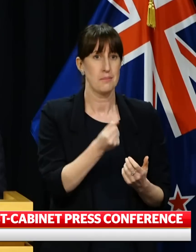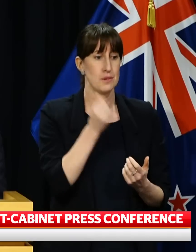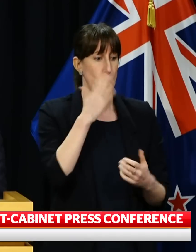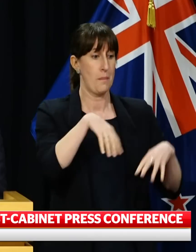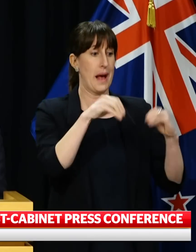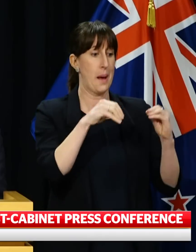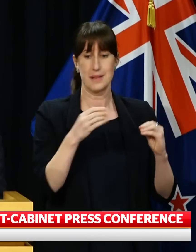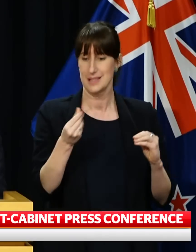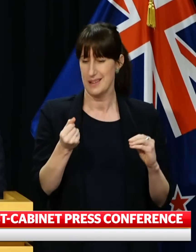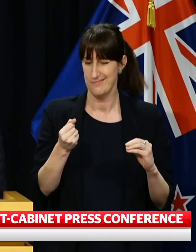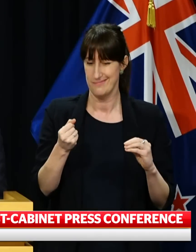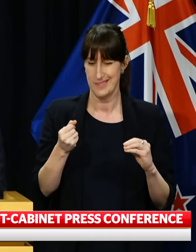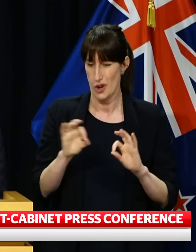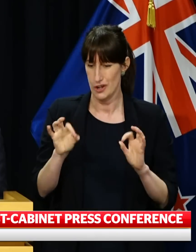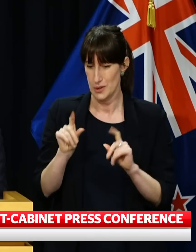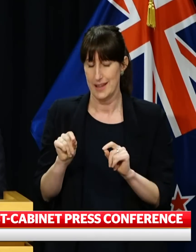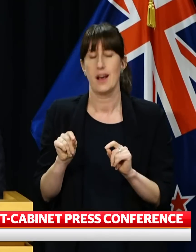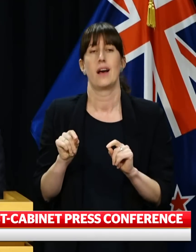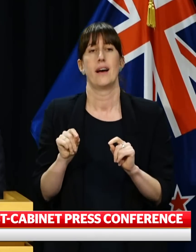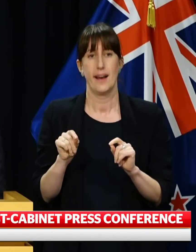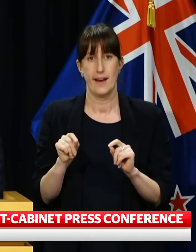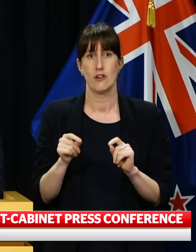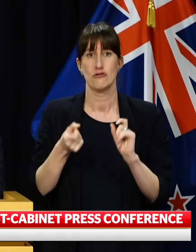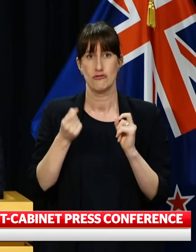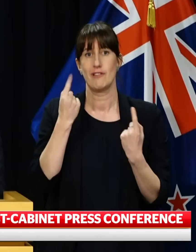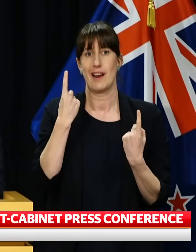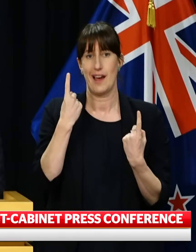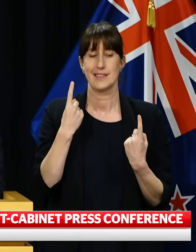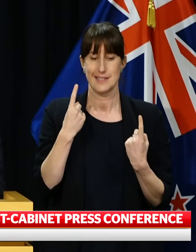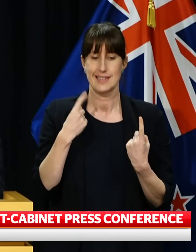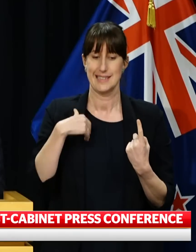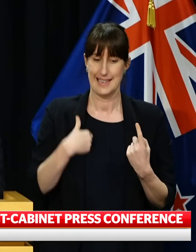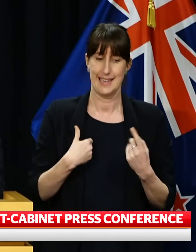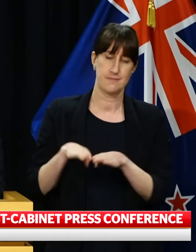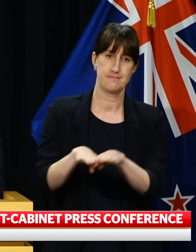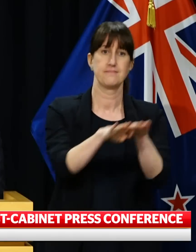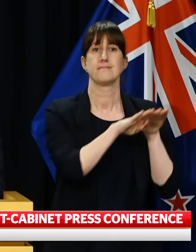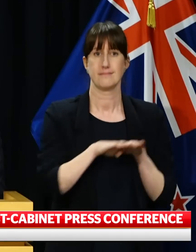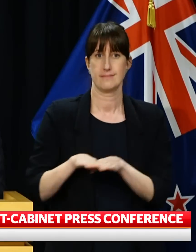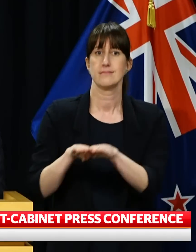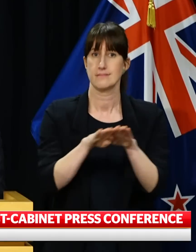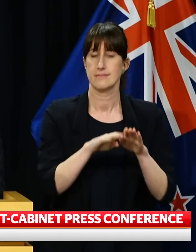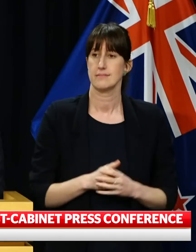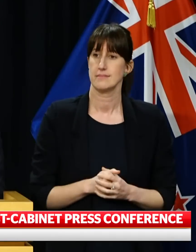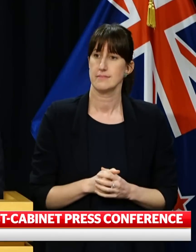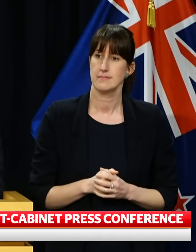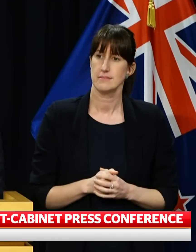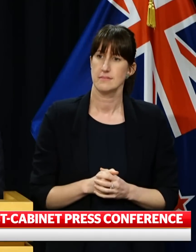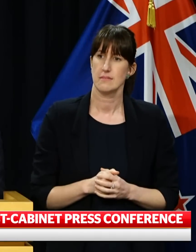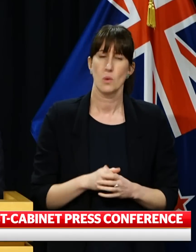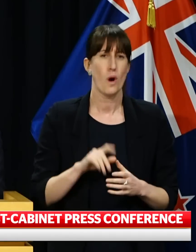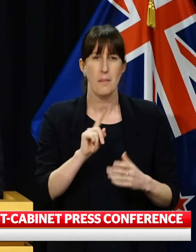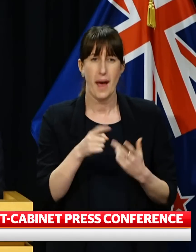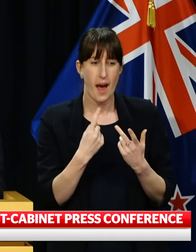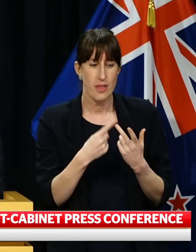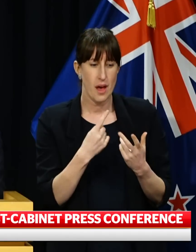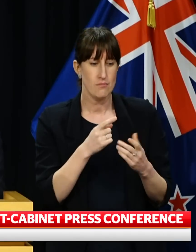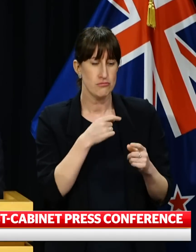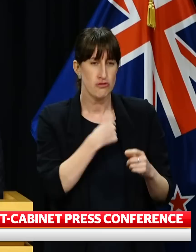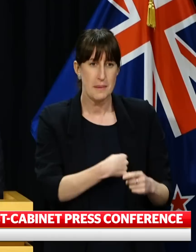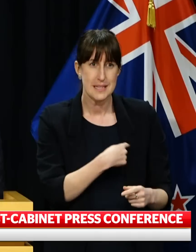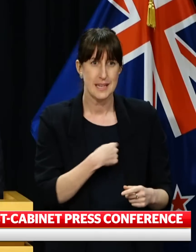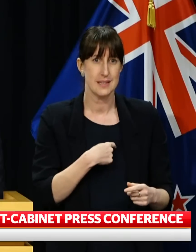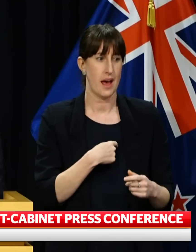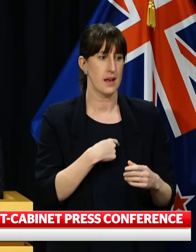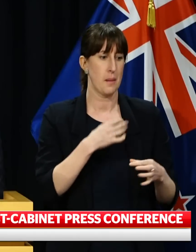and some schools aren't doing it means that we need to make sure that everybody's getting access to it. So the promises like the politics in schools or